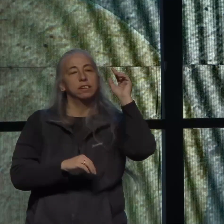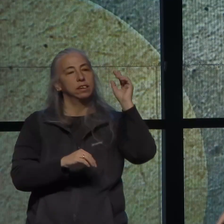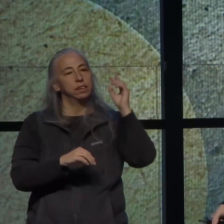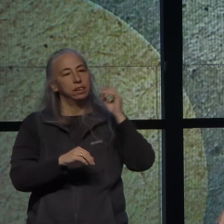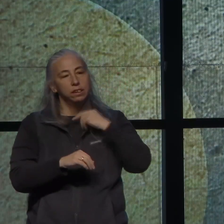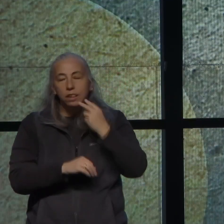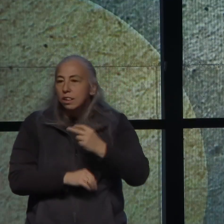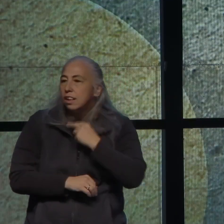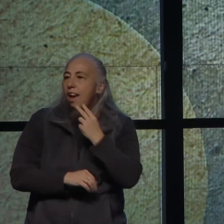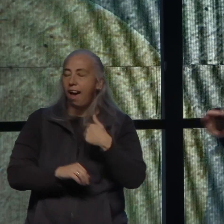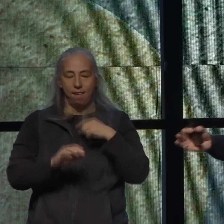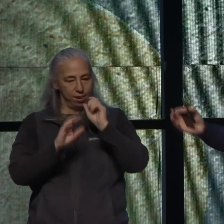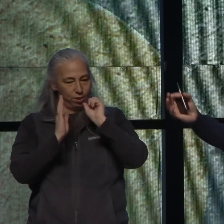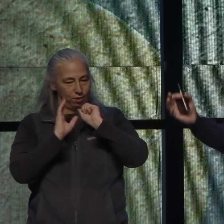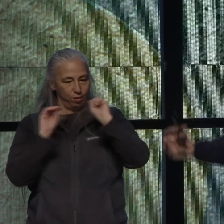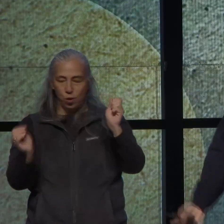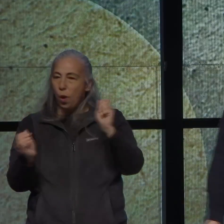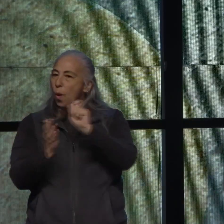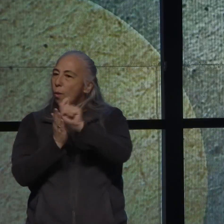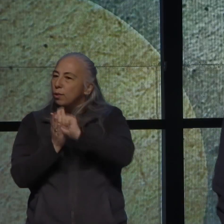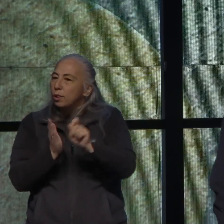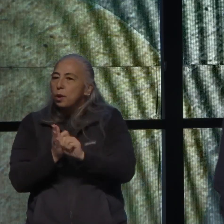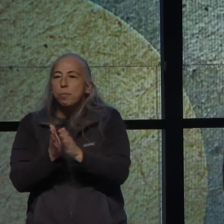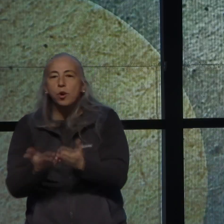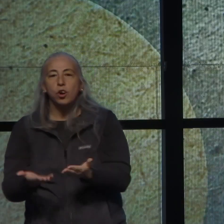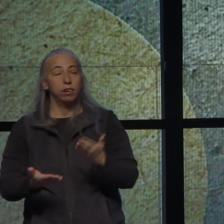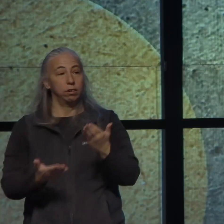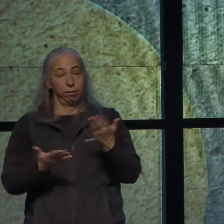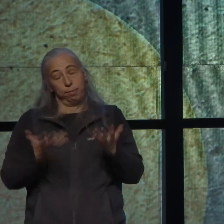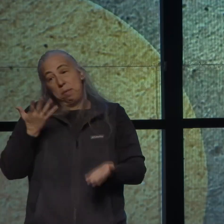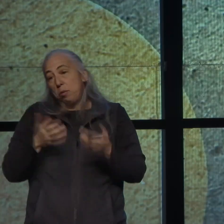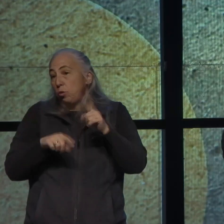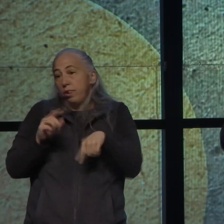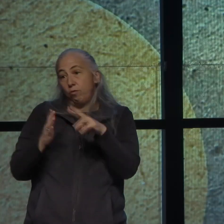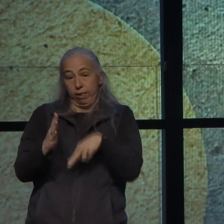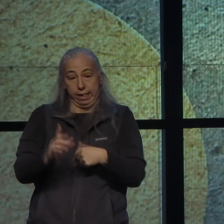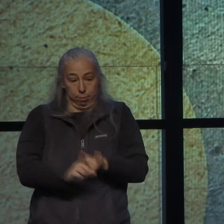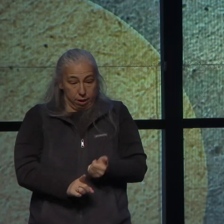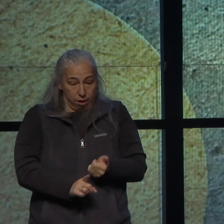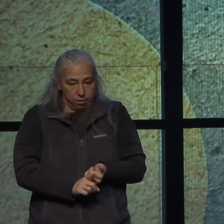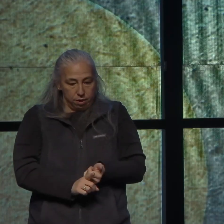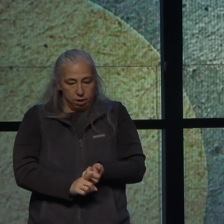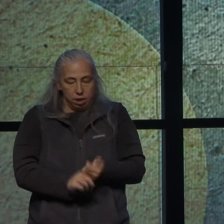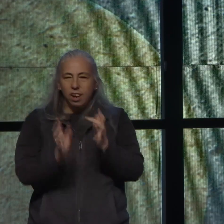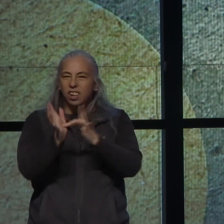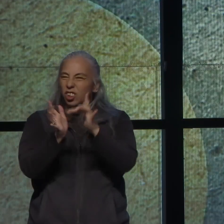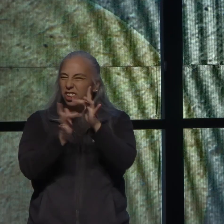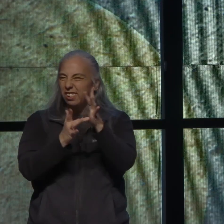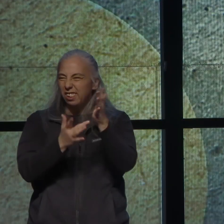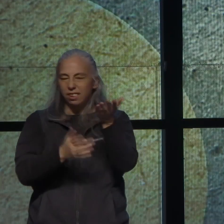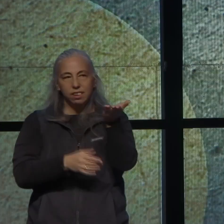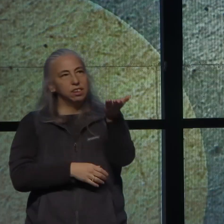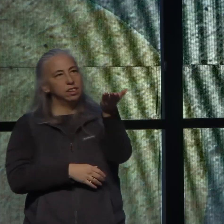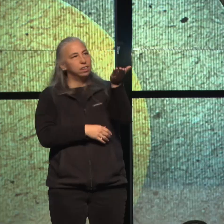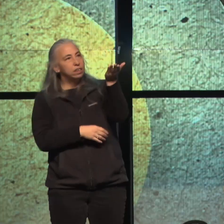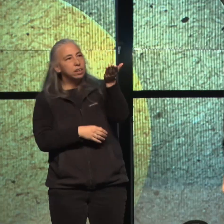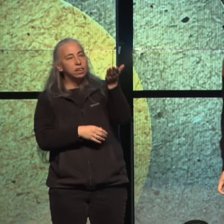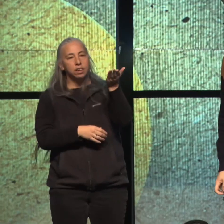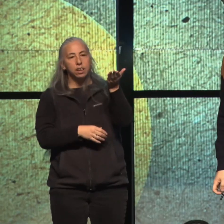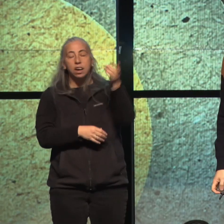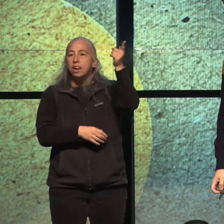a book, who in all likelihood couldn't read, that this Jesus who